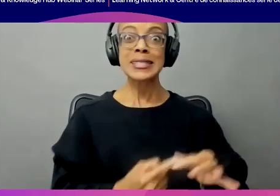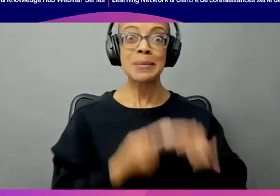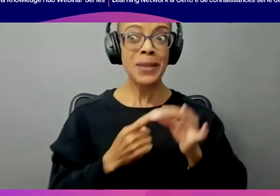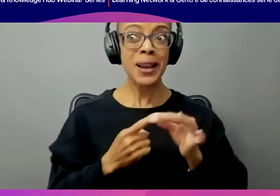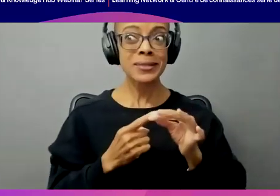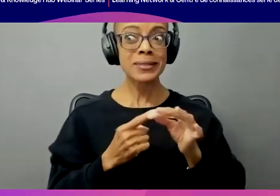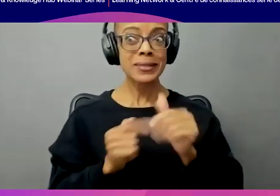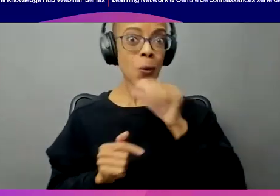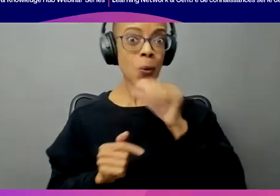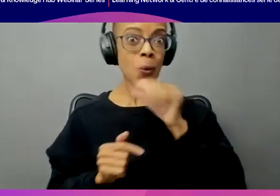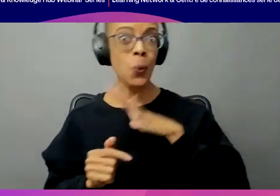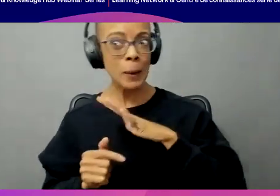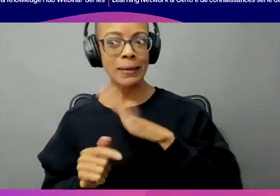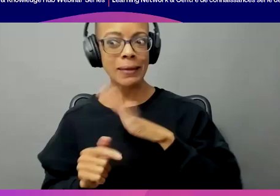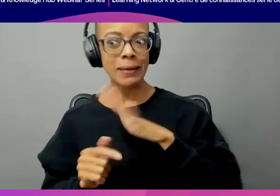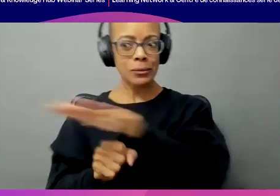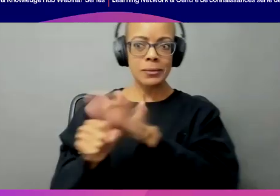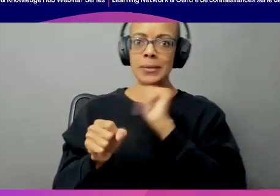have any thoughts around that?